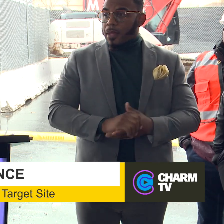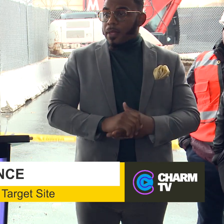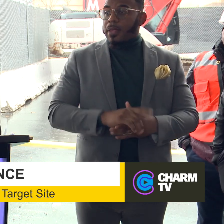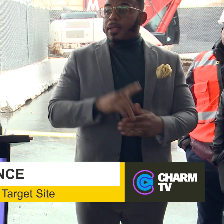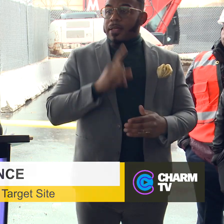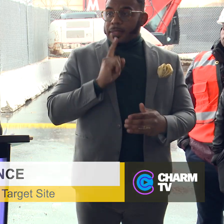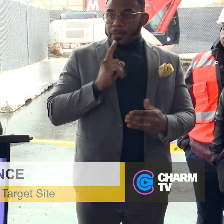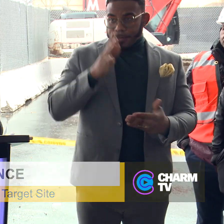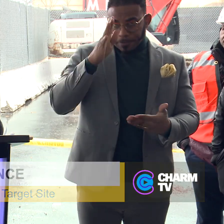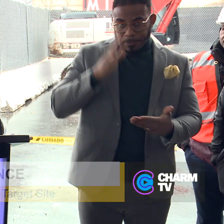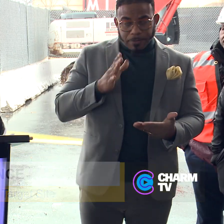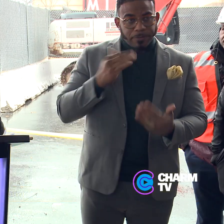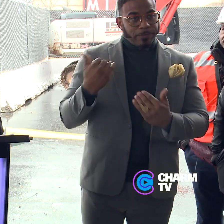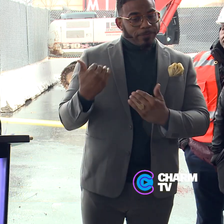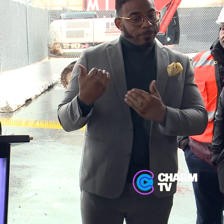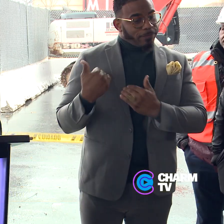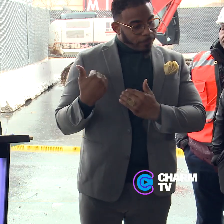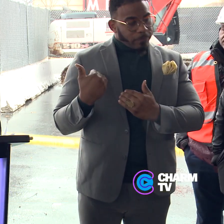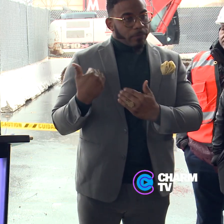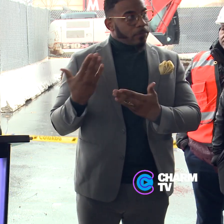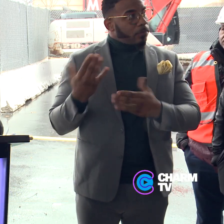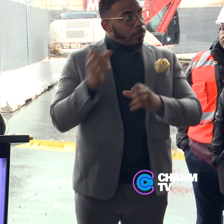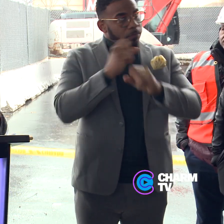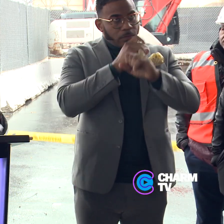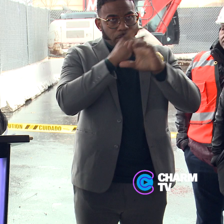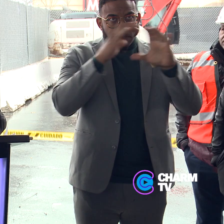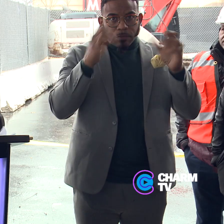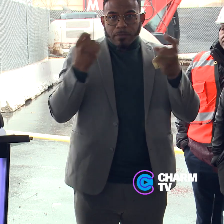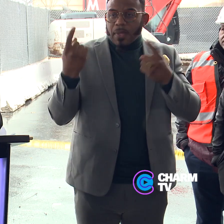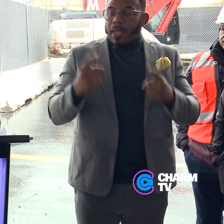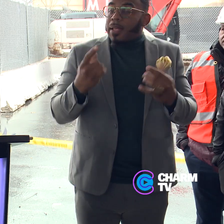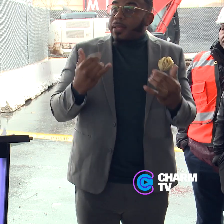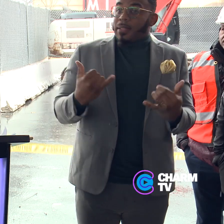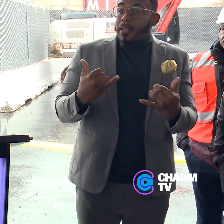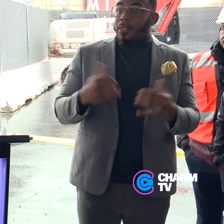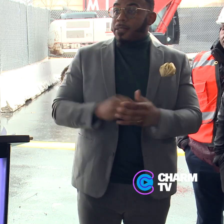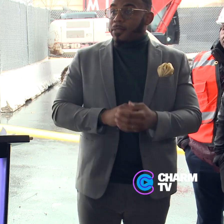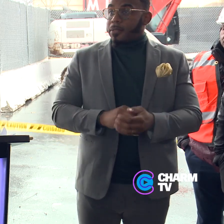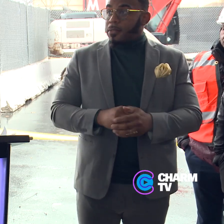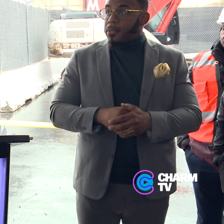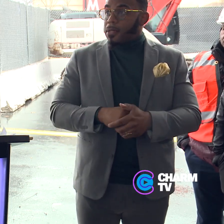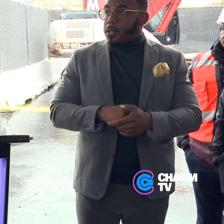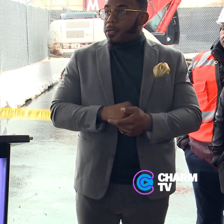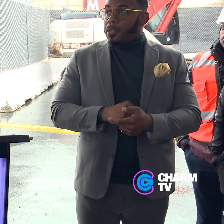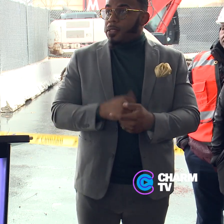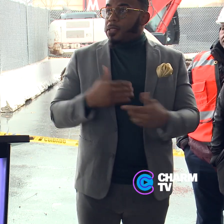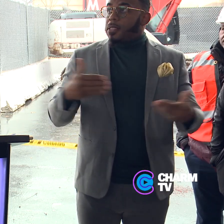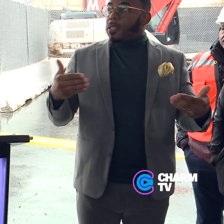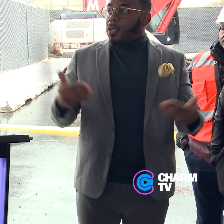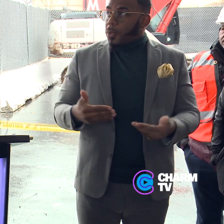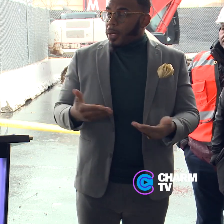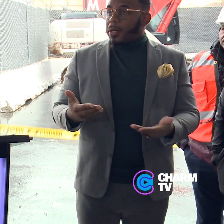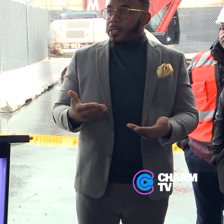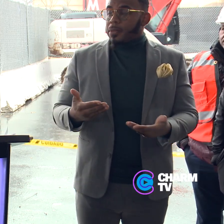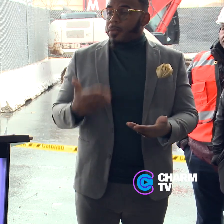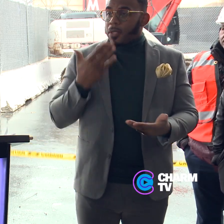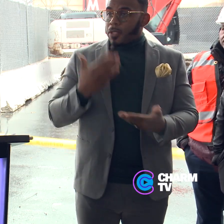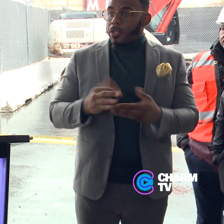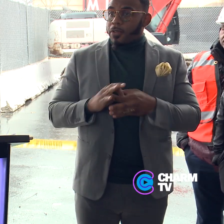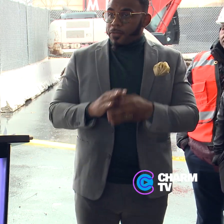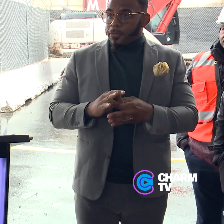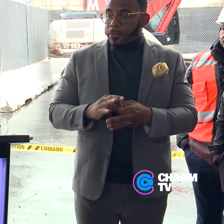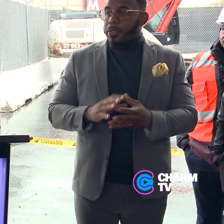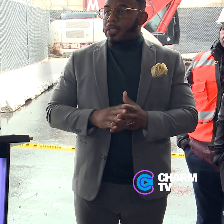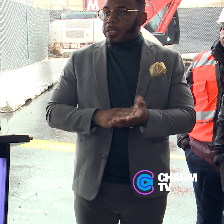is the gentleman that has brought this all about. Now, I welcome a good